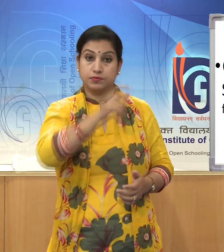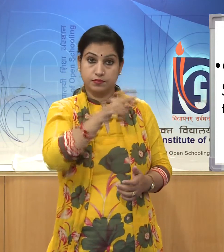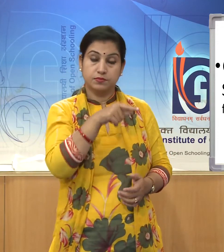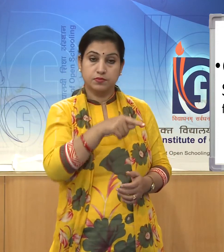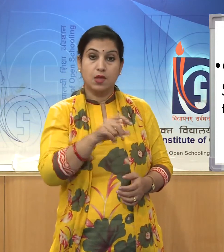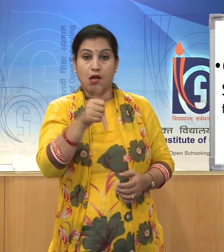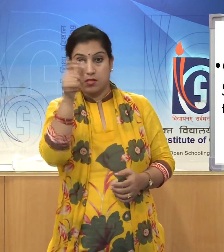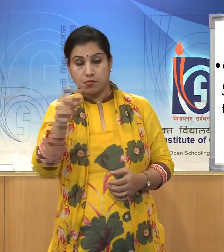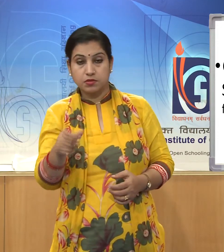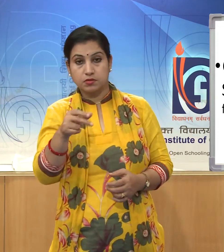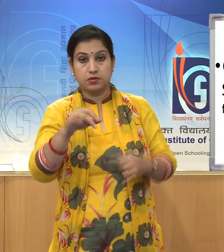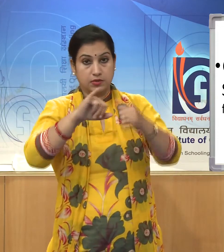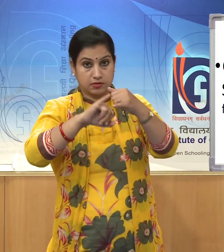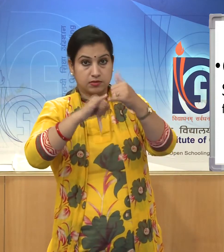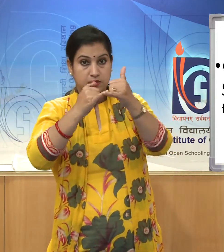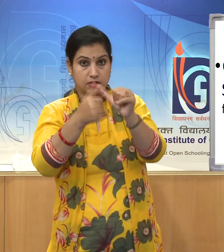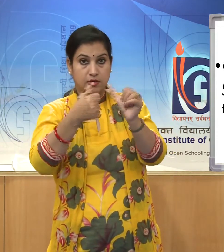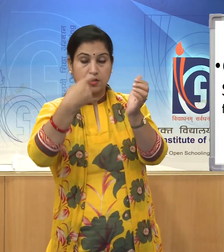and Salvador Dali